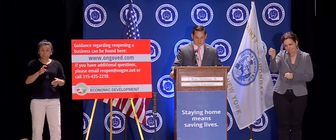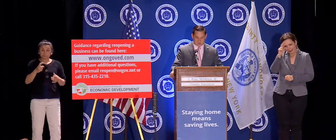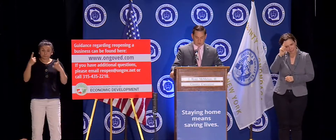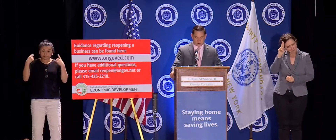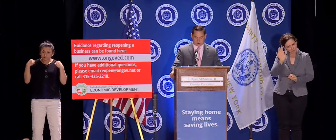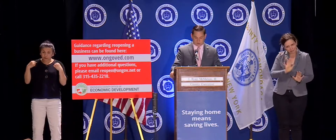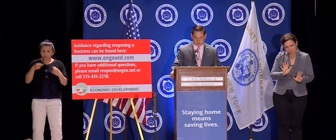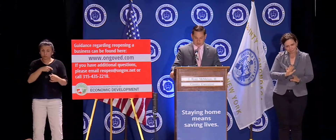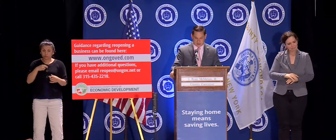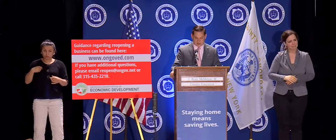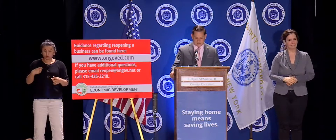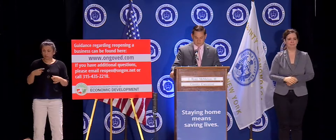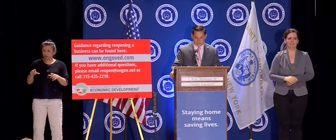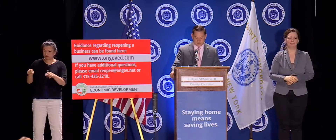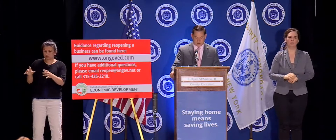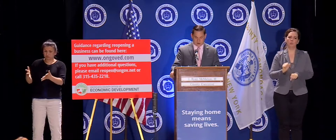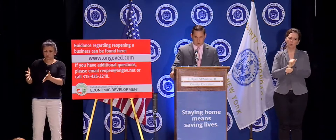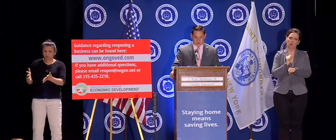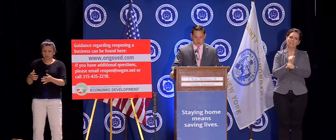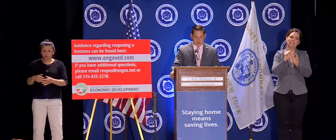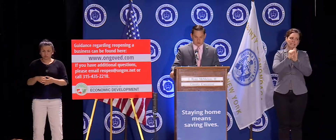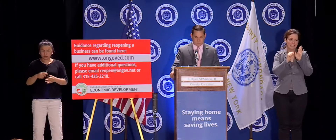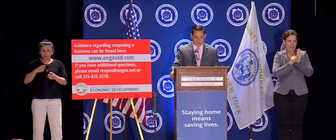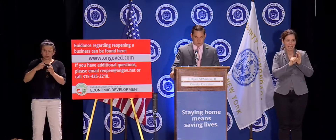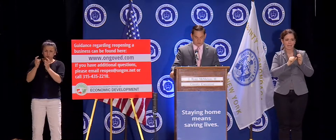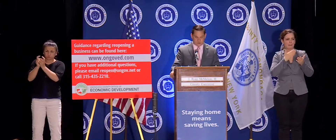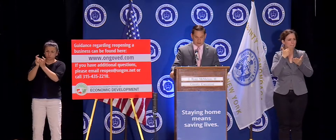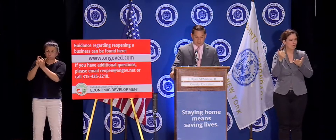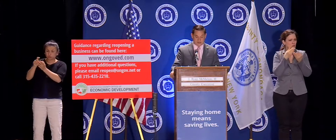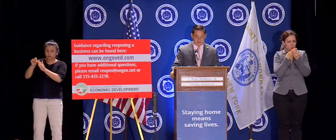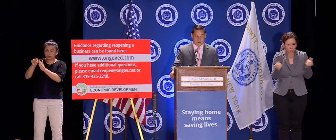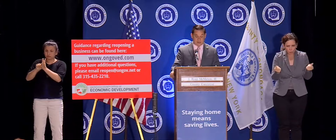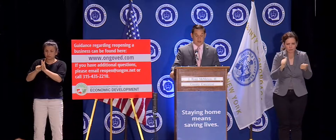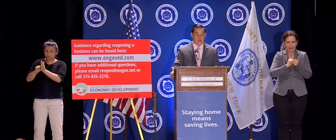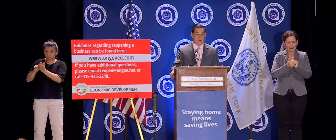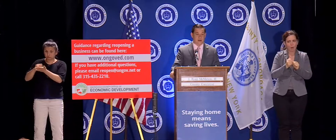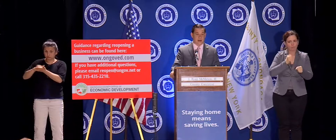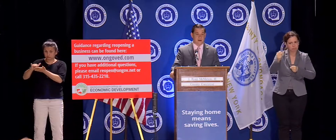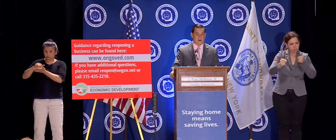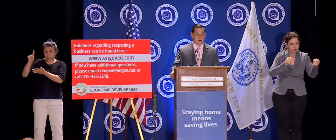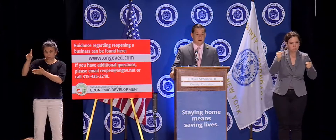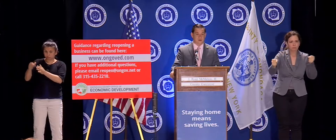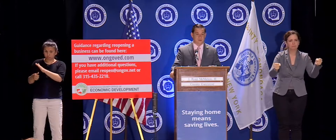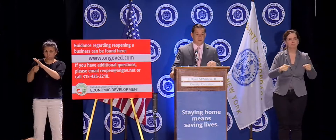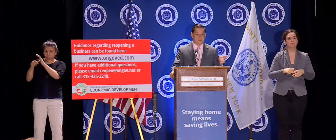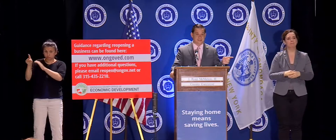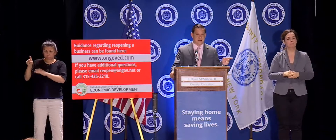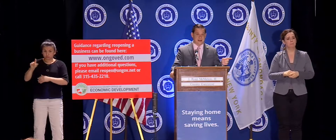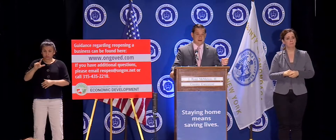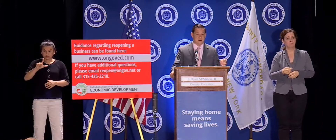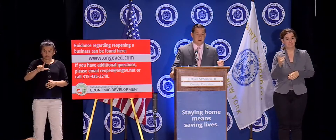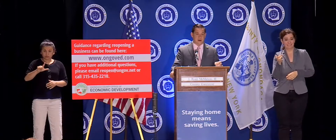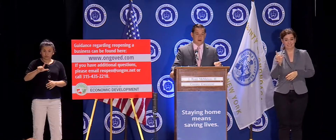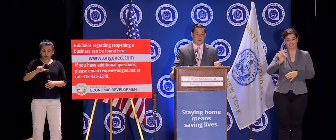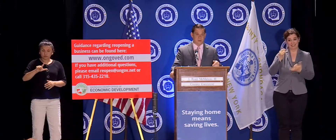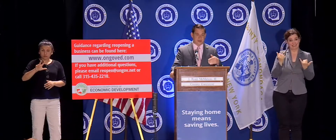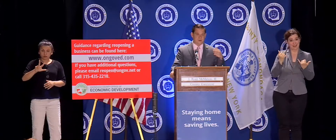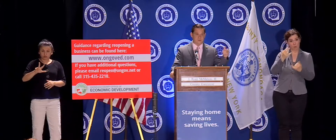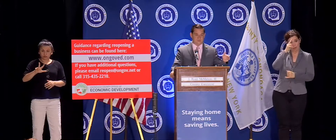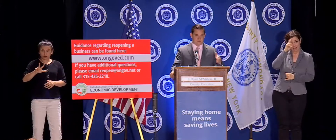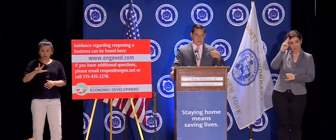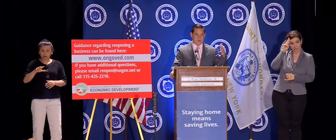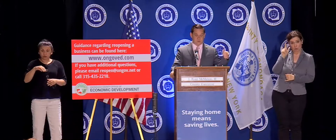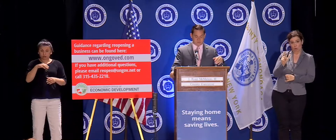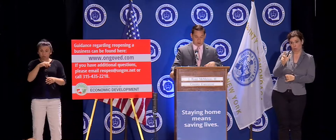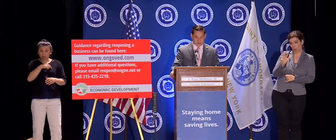certainly that's something we're working with the state on, and we'll continue to brief you. But again, out of 78, 39 could be released today, but we got